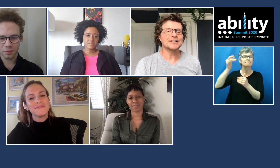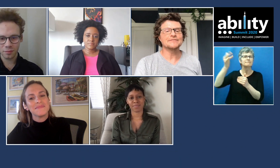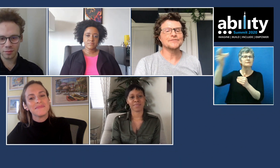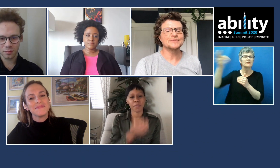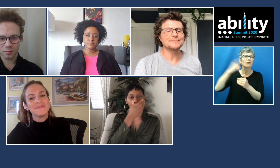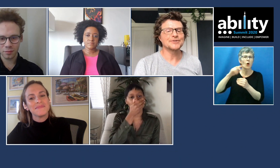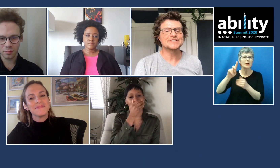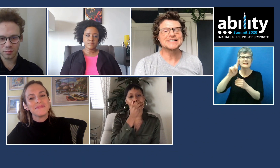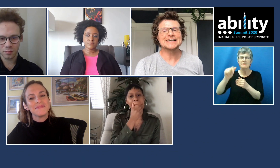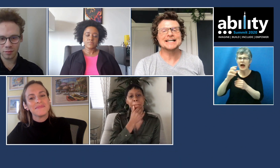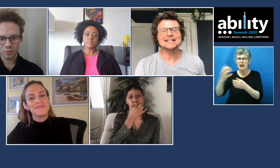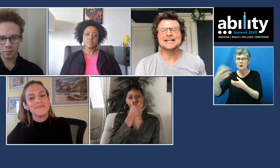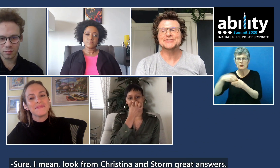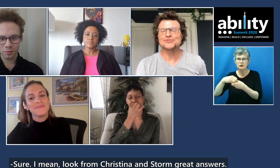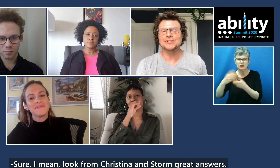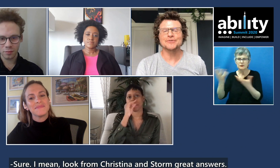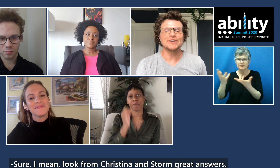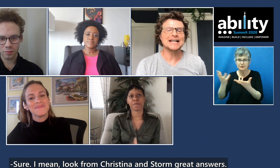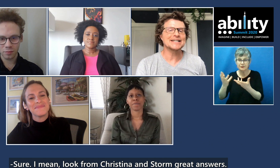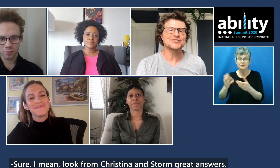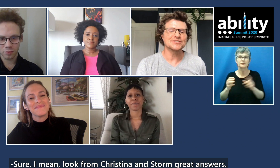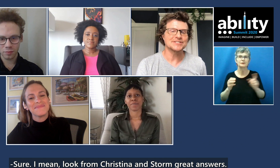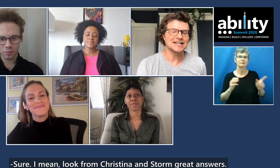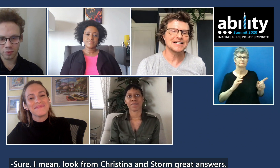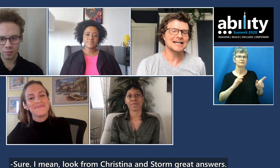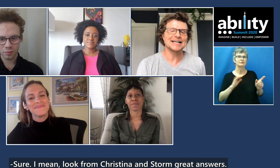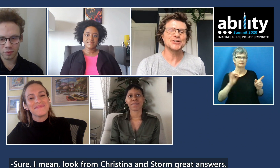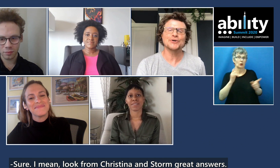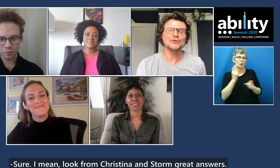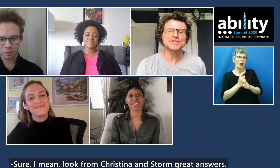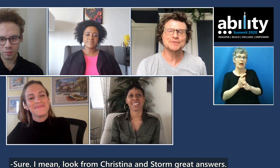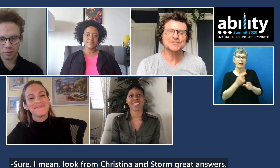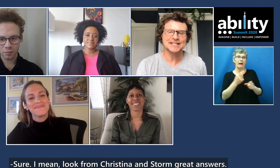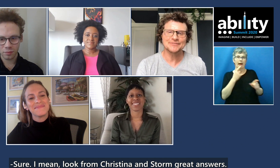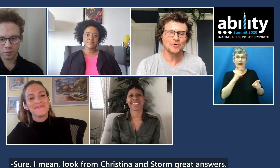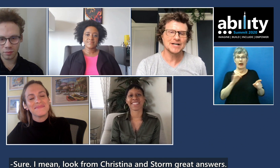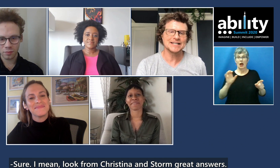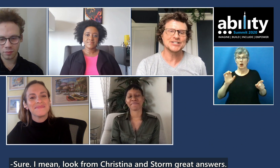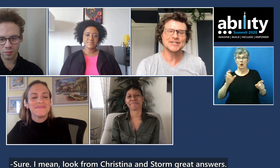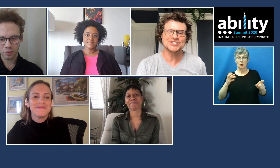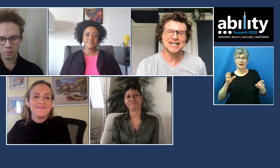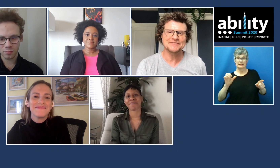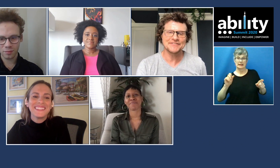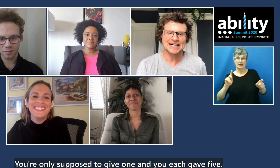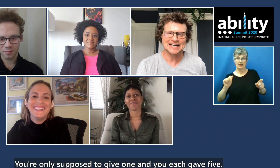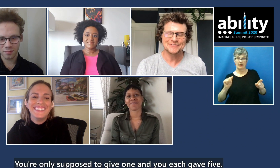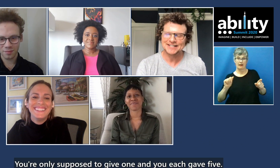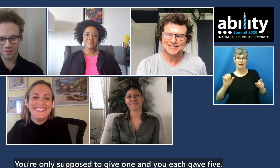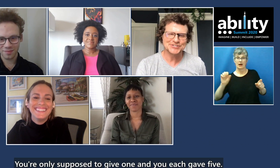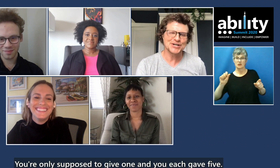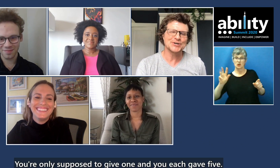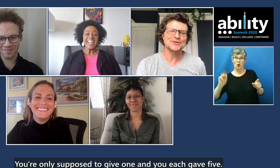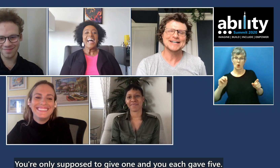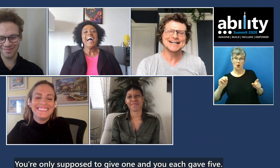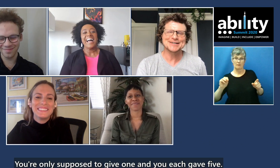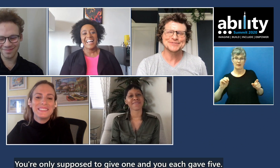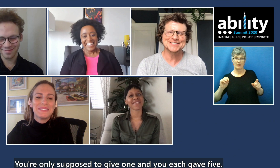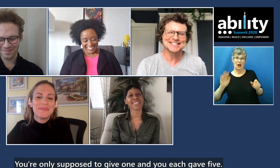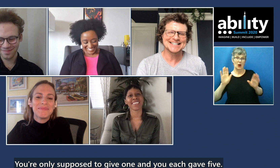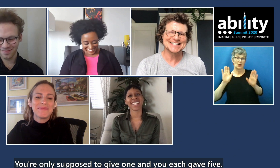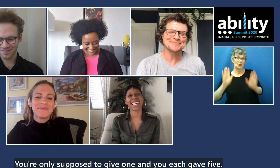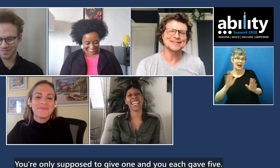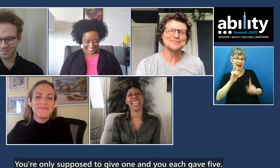Sure. I mean, look at from Christina and Storm, great answers. You were only supposed to give one, and you each gave 5. So